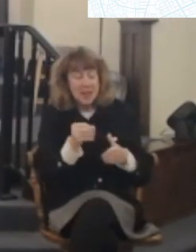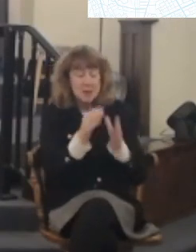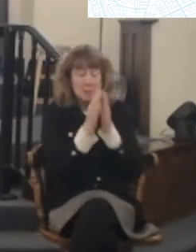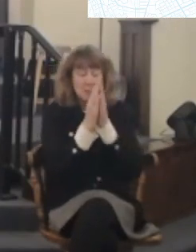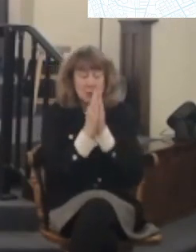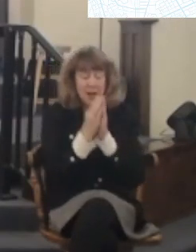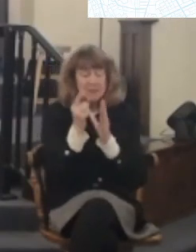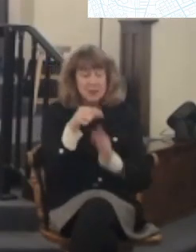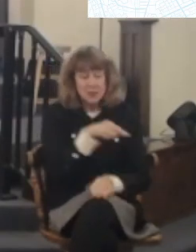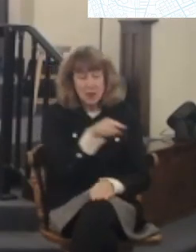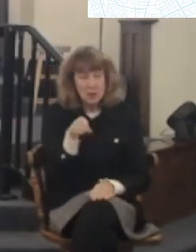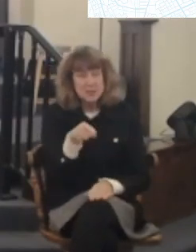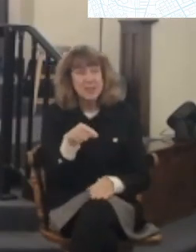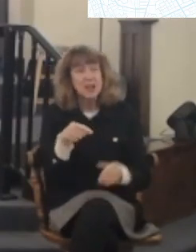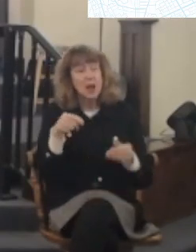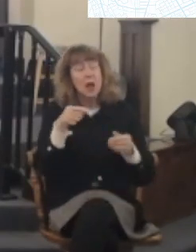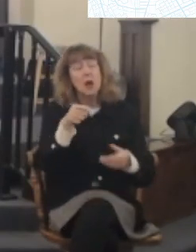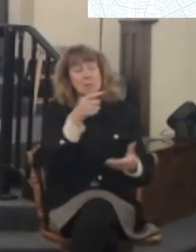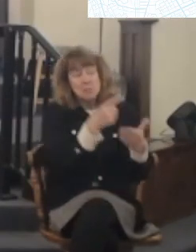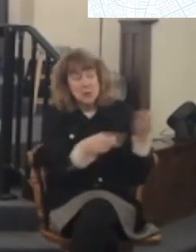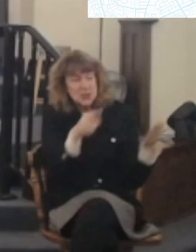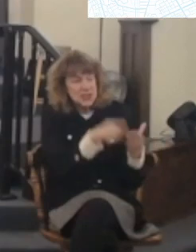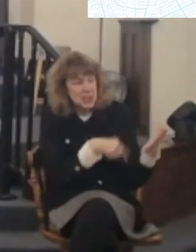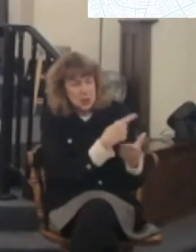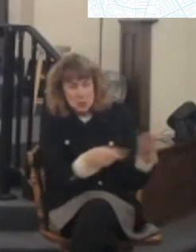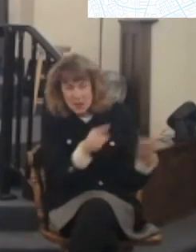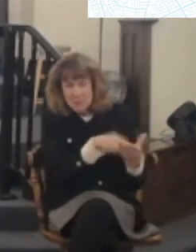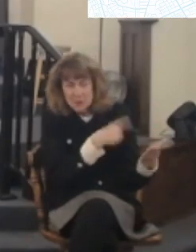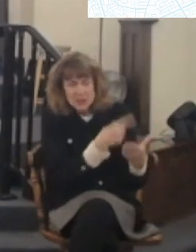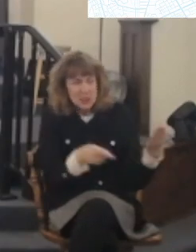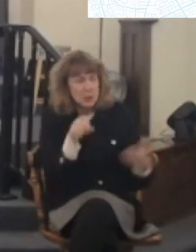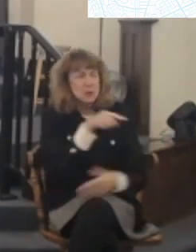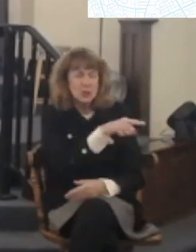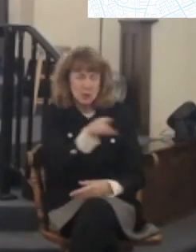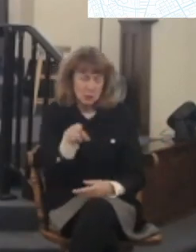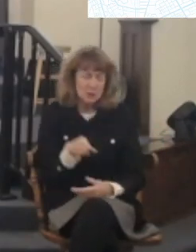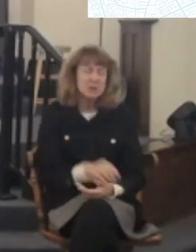who persecute you.